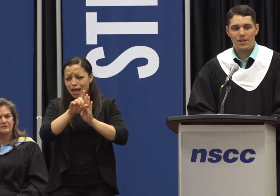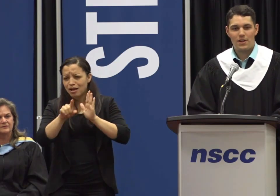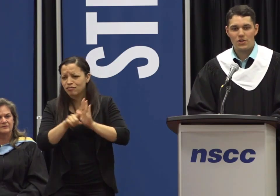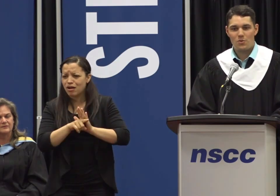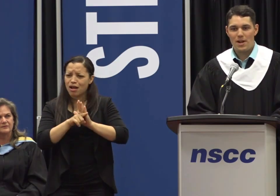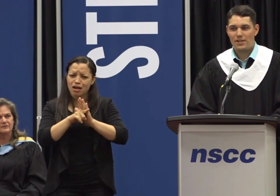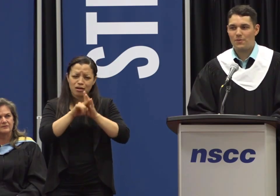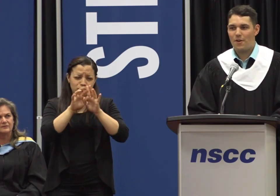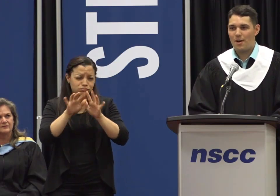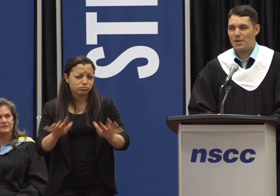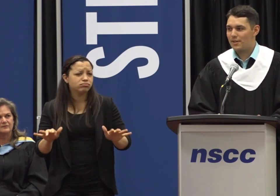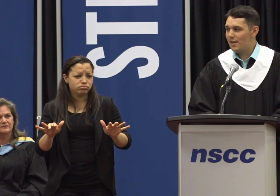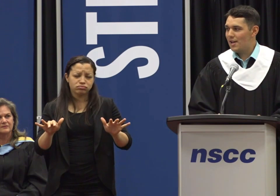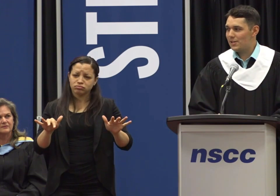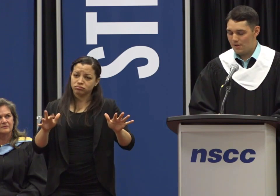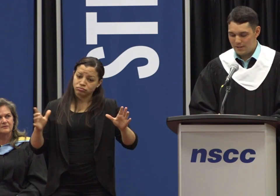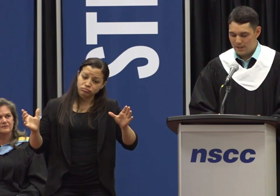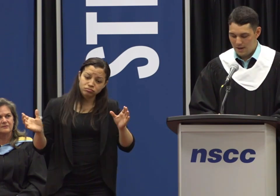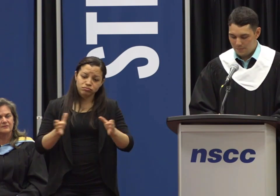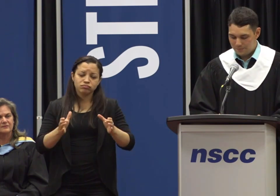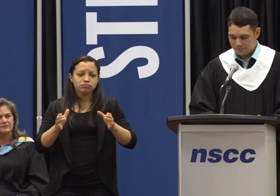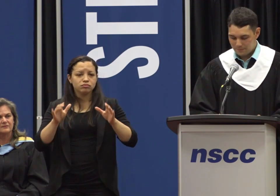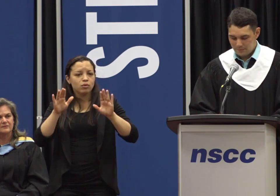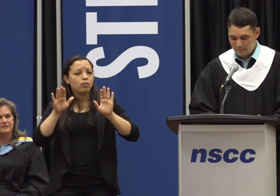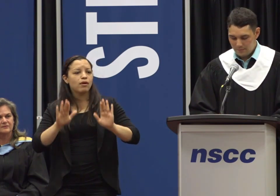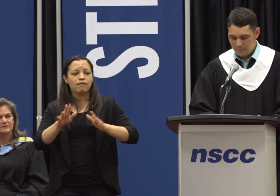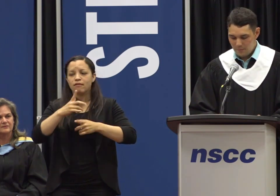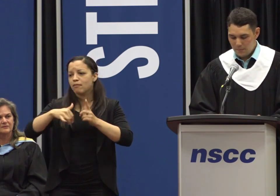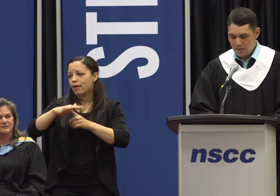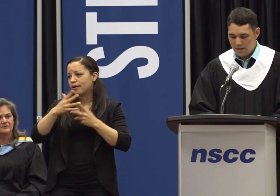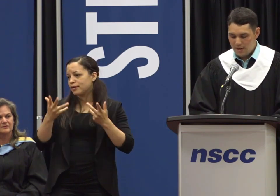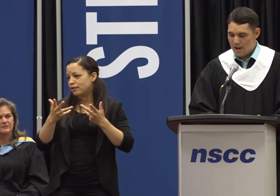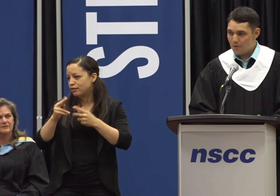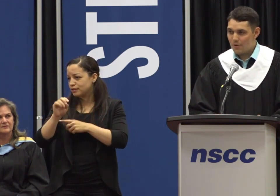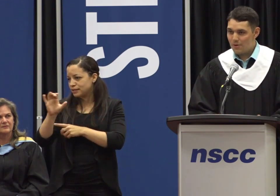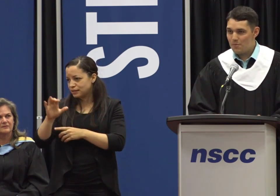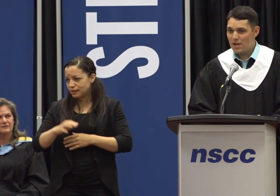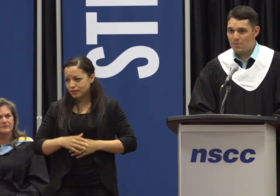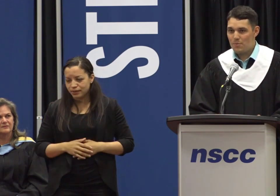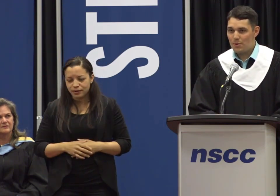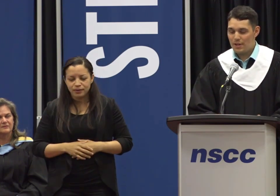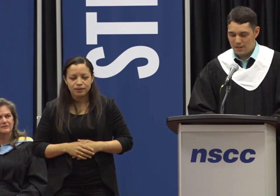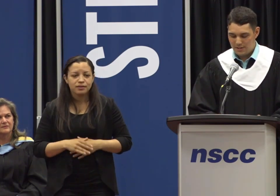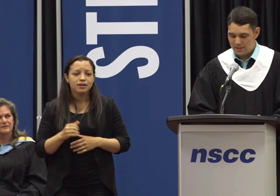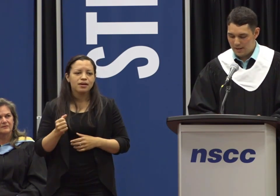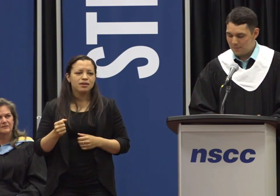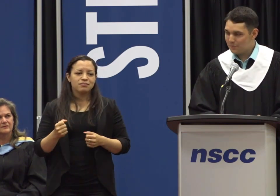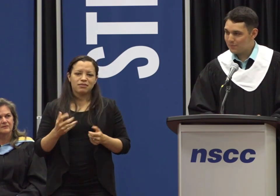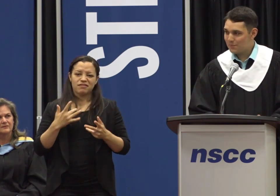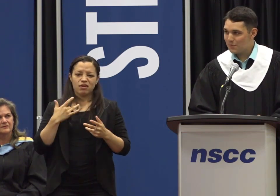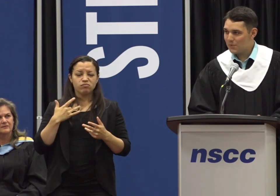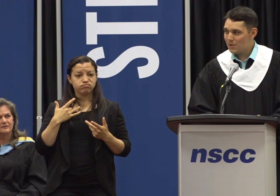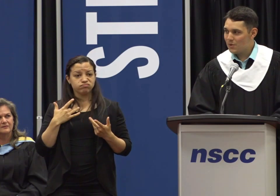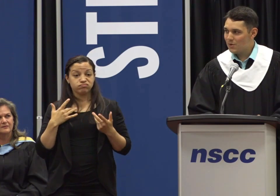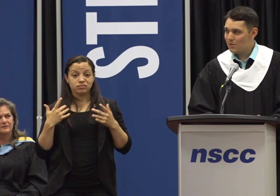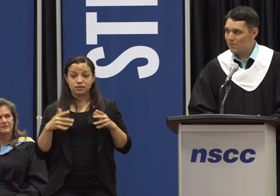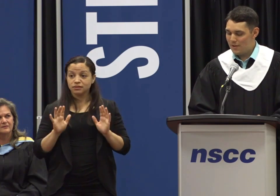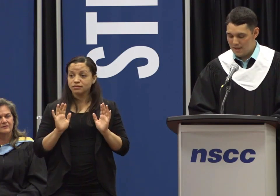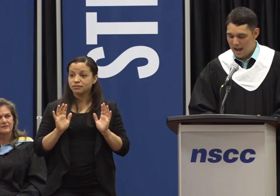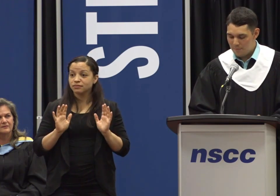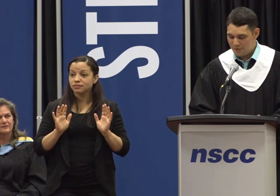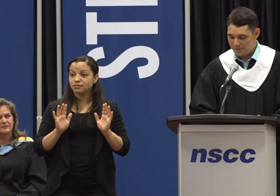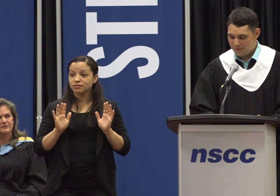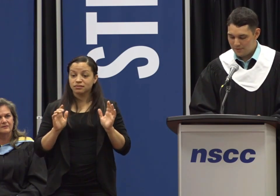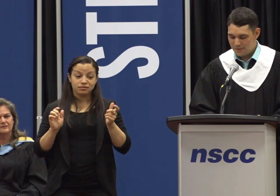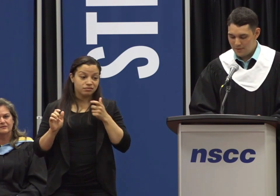together to create such an amazing environment as there is here. Now, many people think this is it. We've